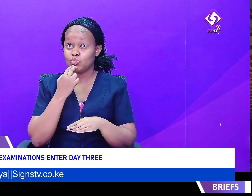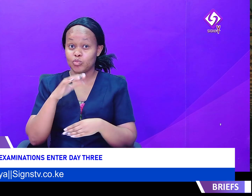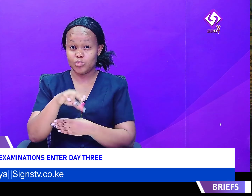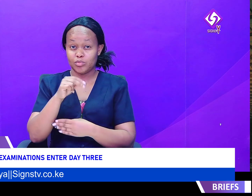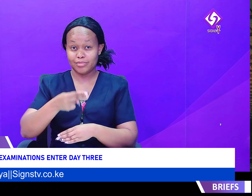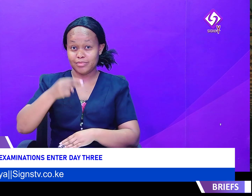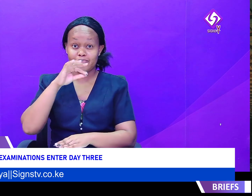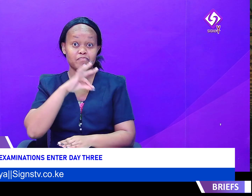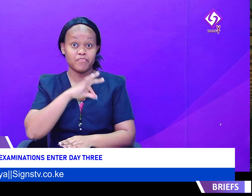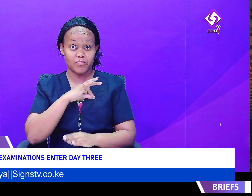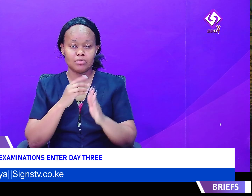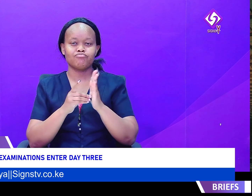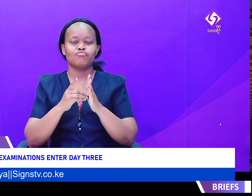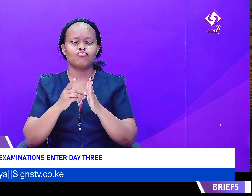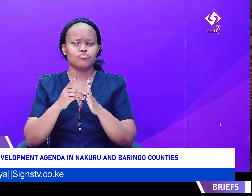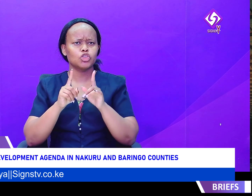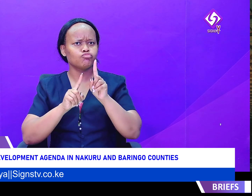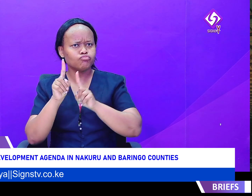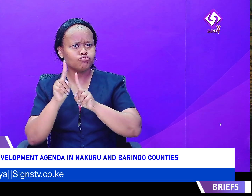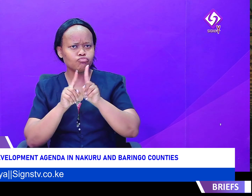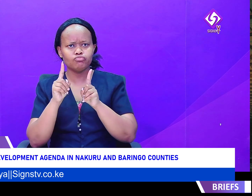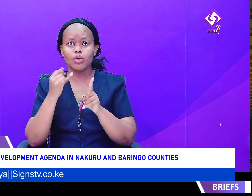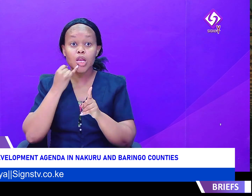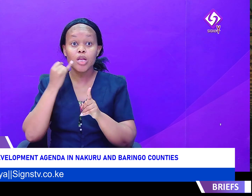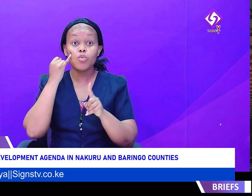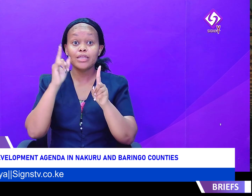And on to our next news. President William Ruto on Tuesday